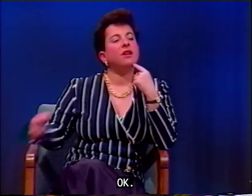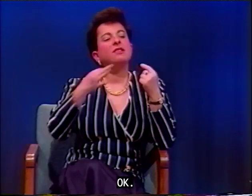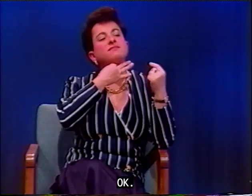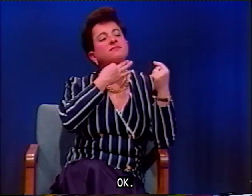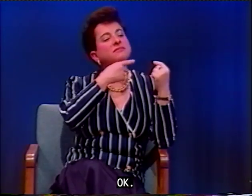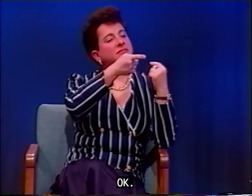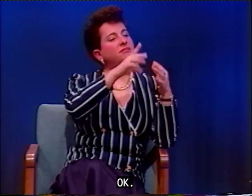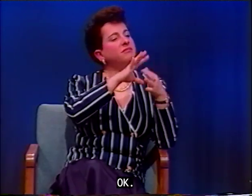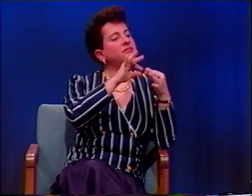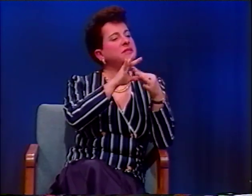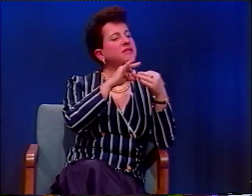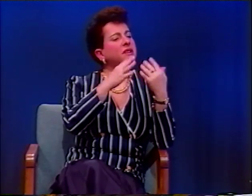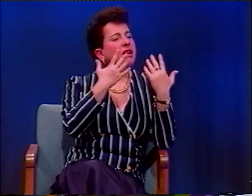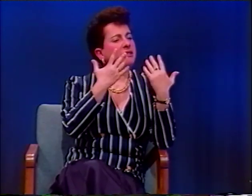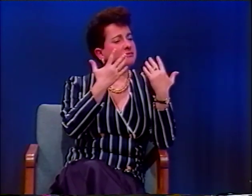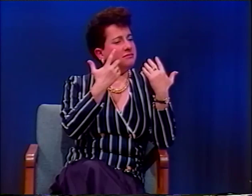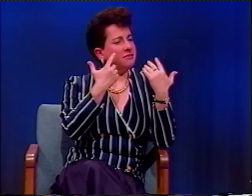Okay.